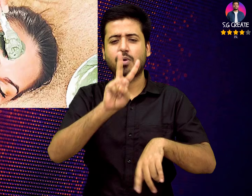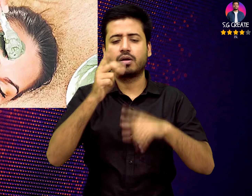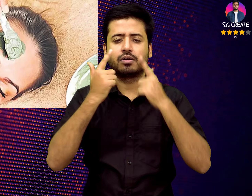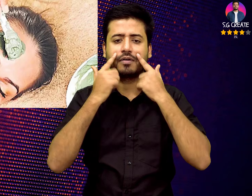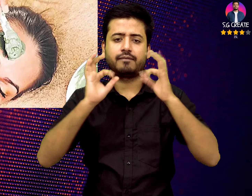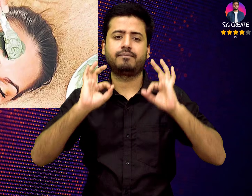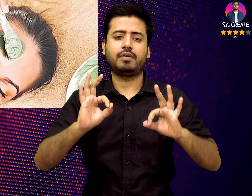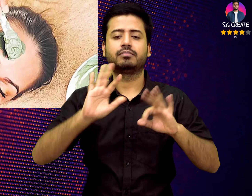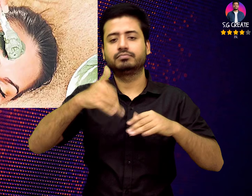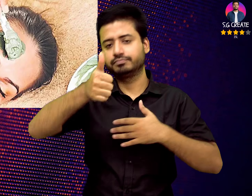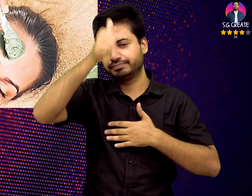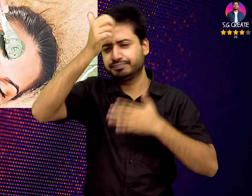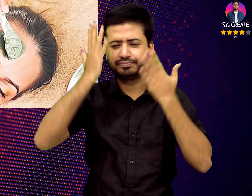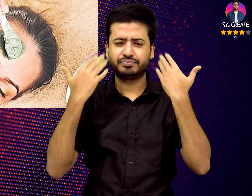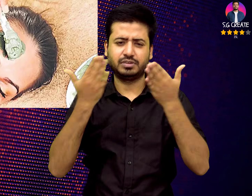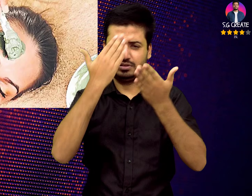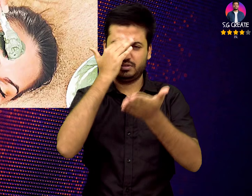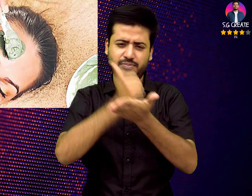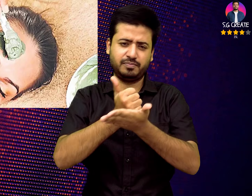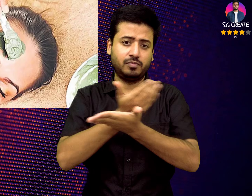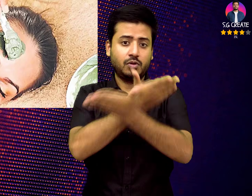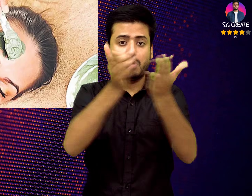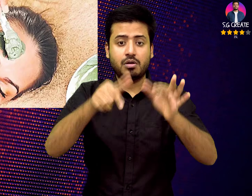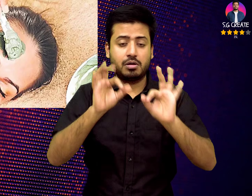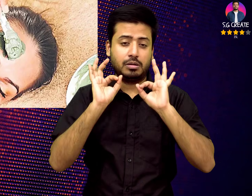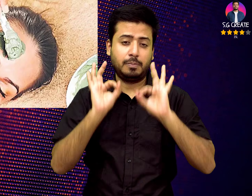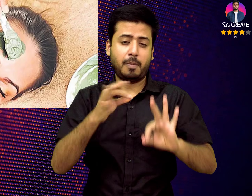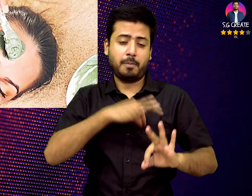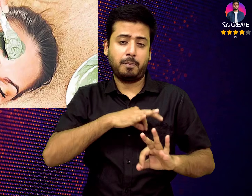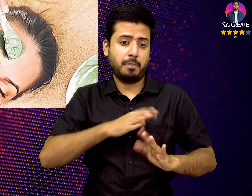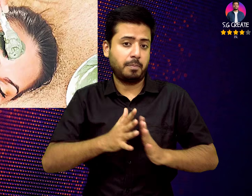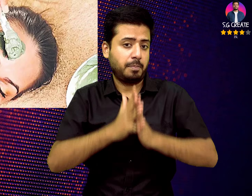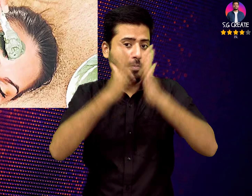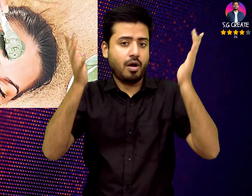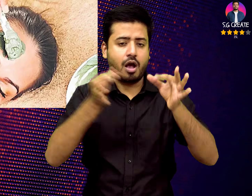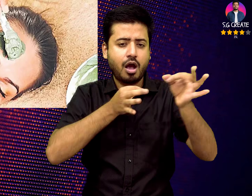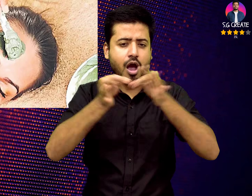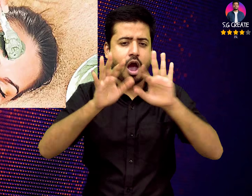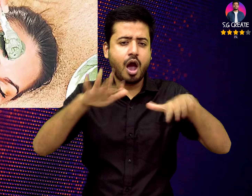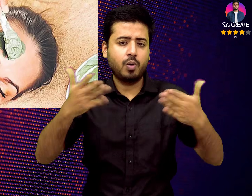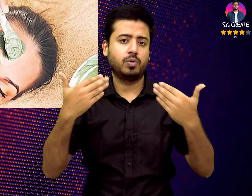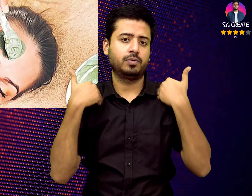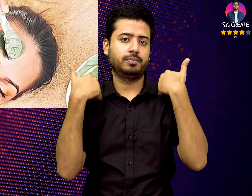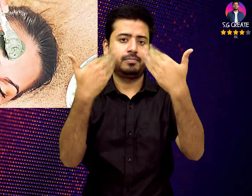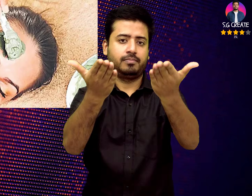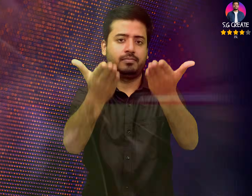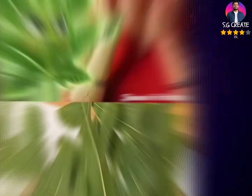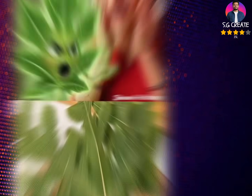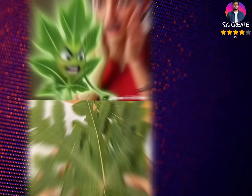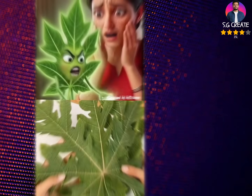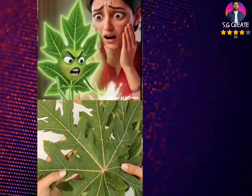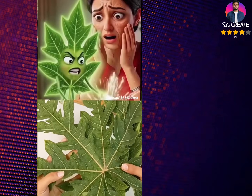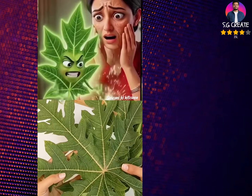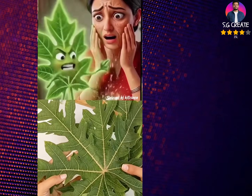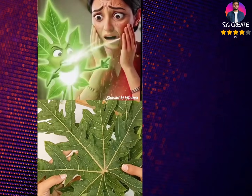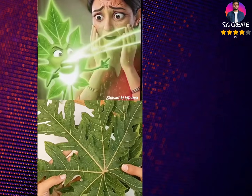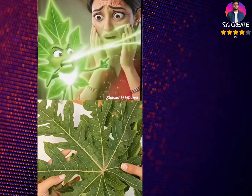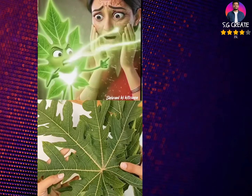cellular inflammation. Vitamins and nutrients. The leaves are incredibly rich in vitamins A, C, and E,